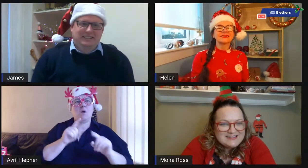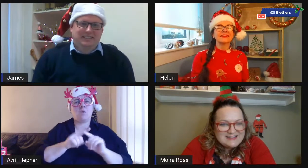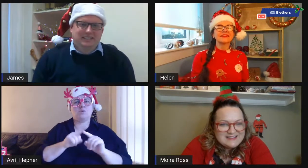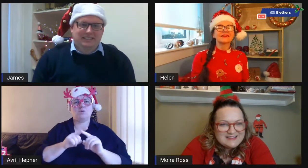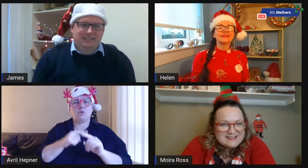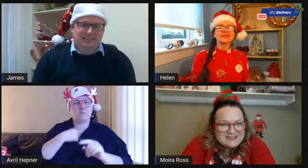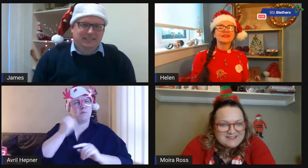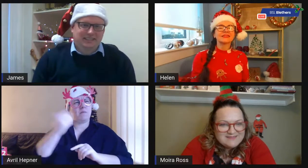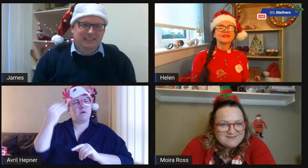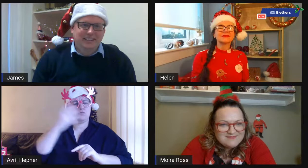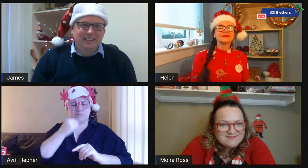up the mantle.